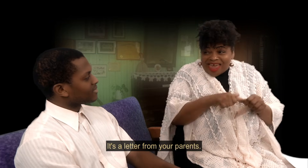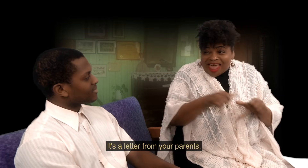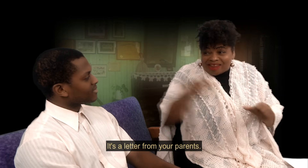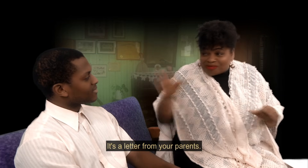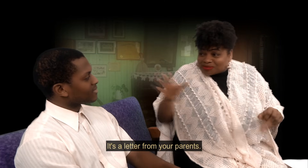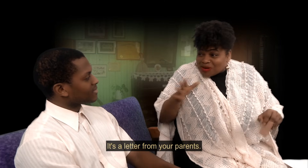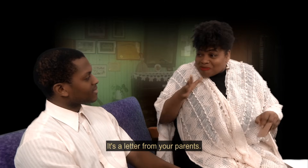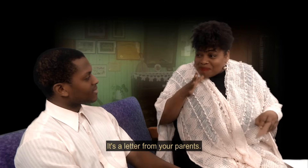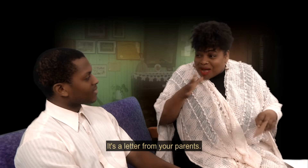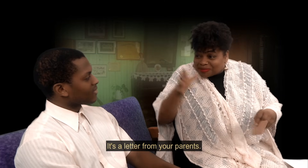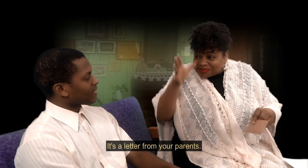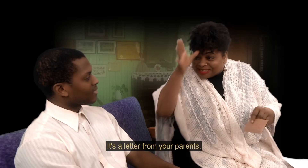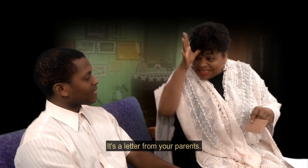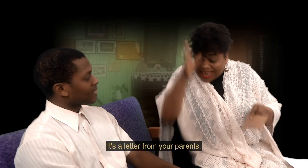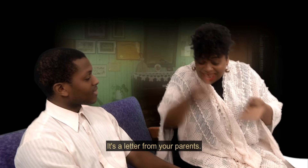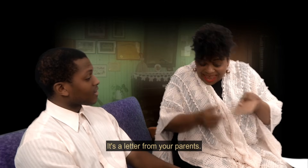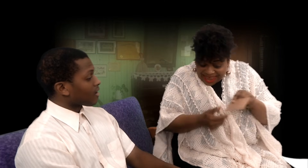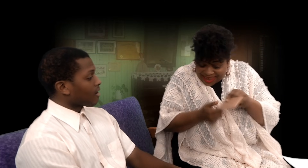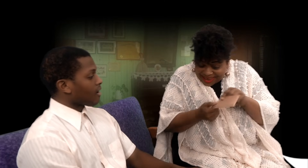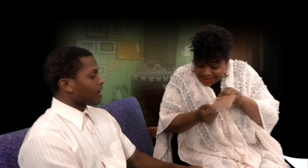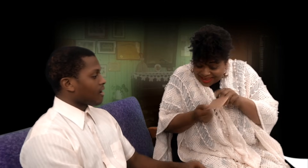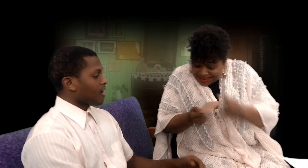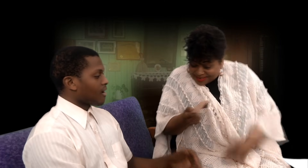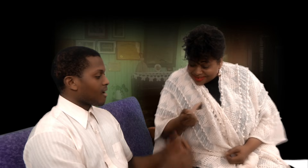It's a letter from your parents.